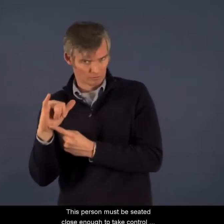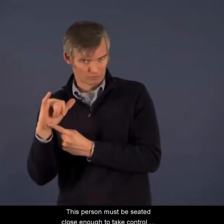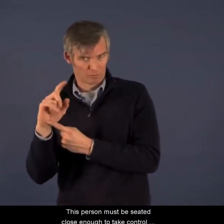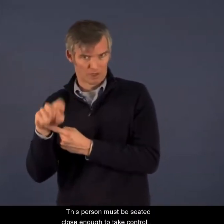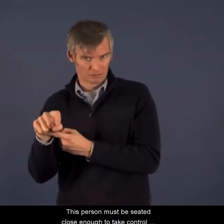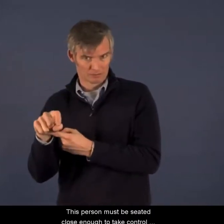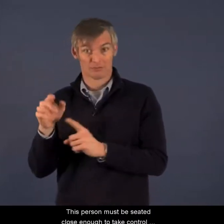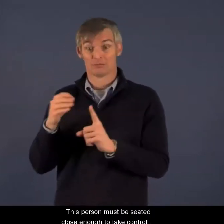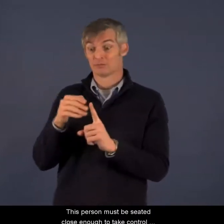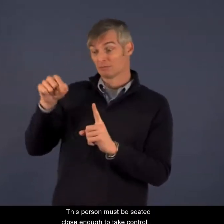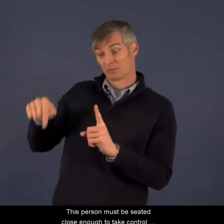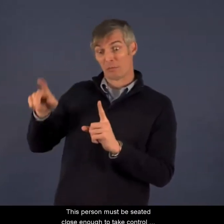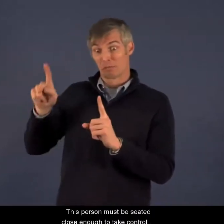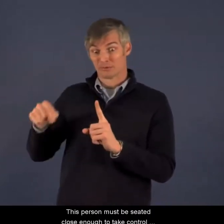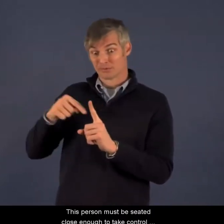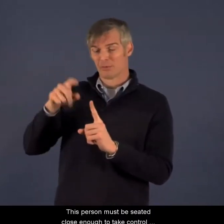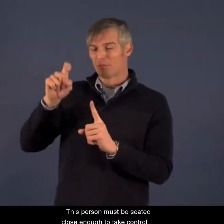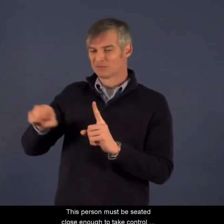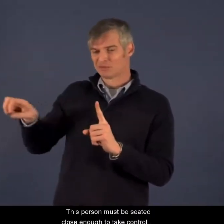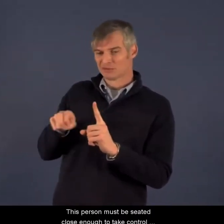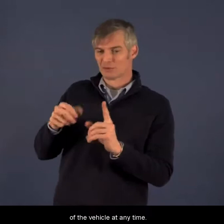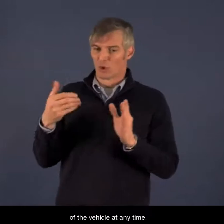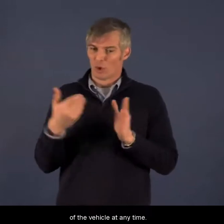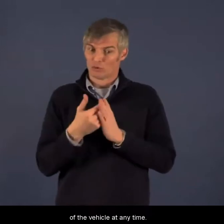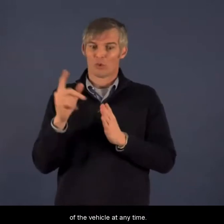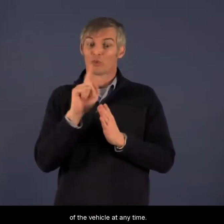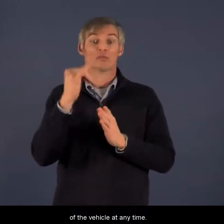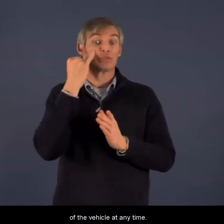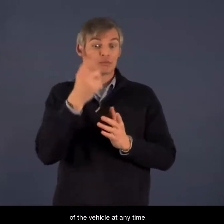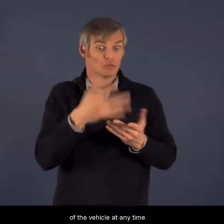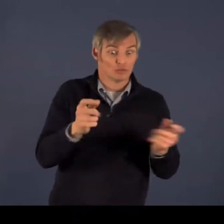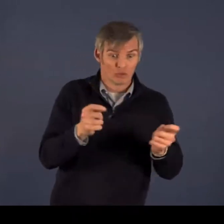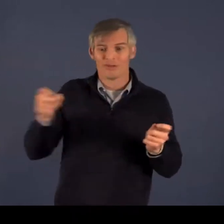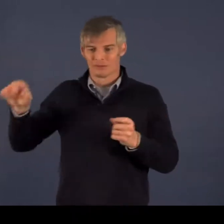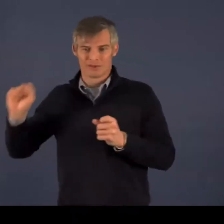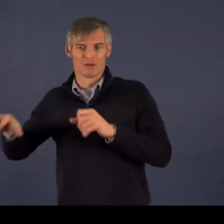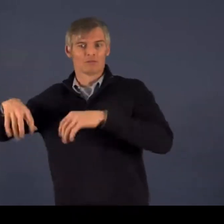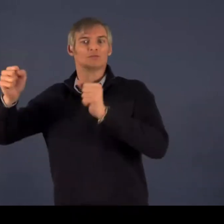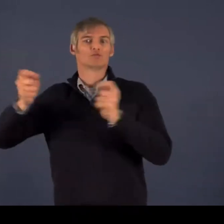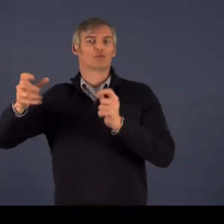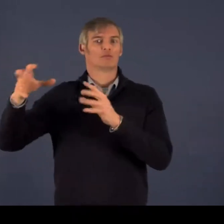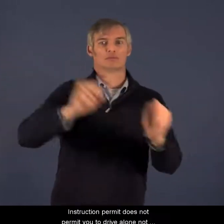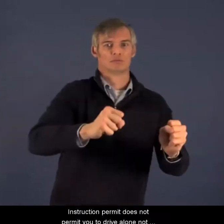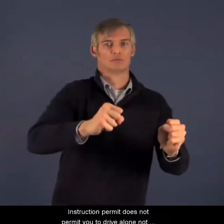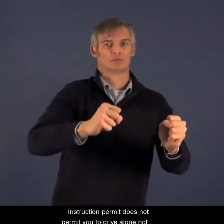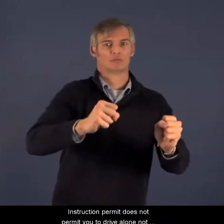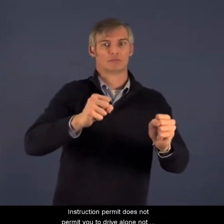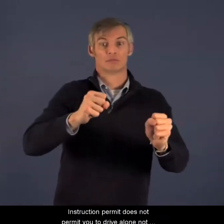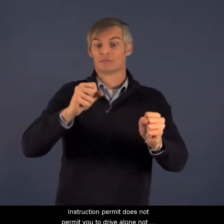must be seated close enough to take control of the vehicle at any time. An instruction permit